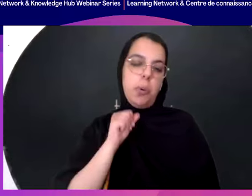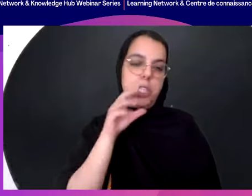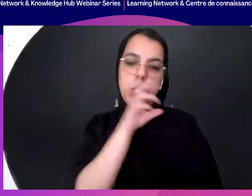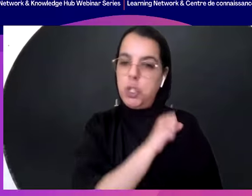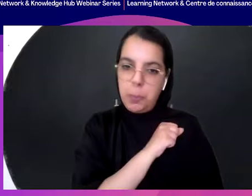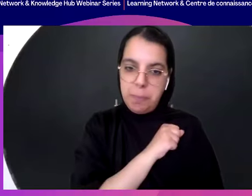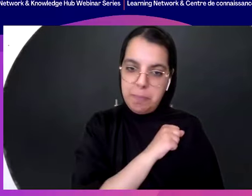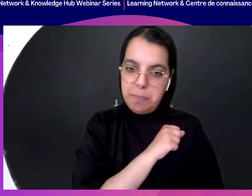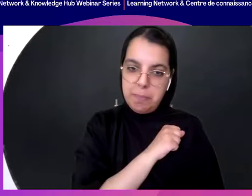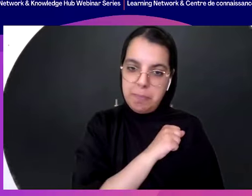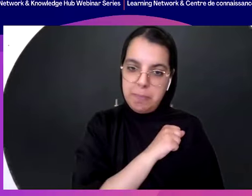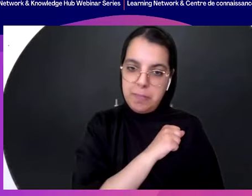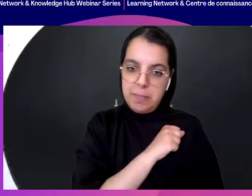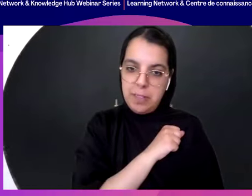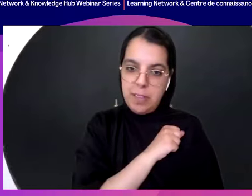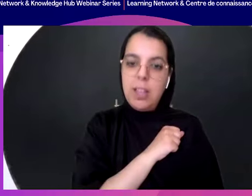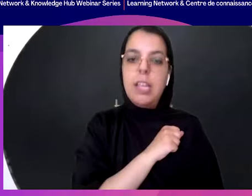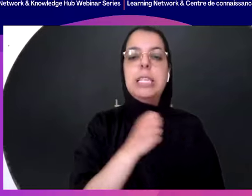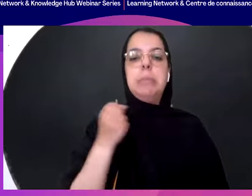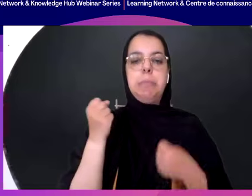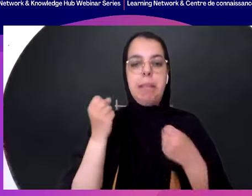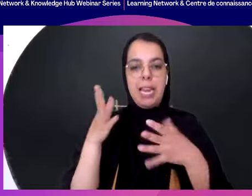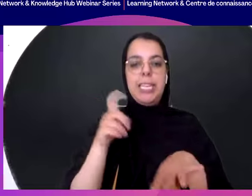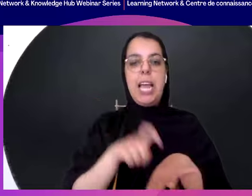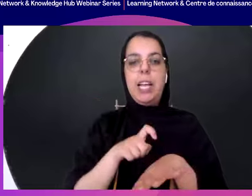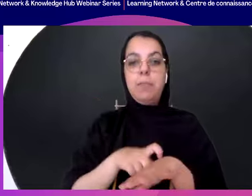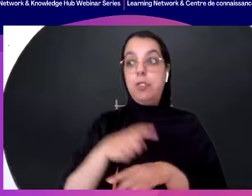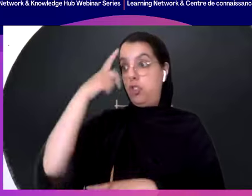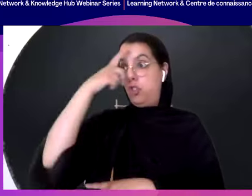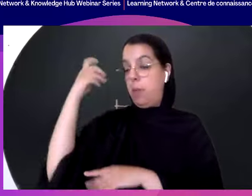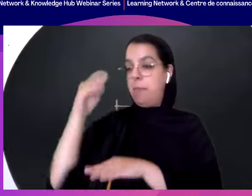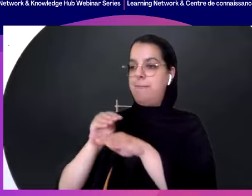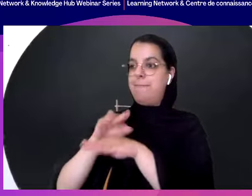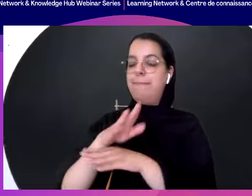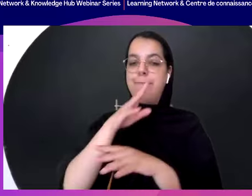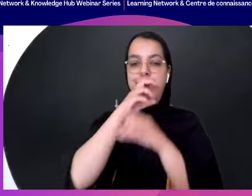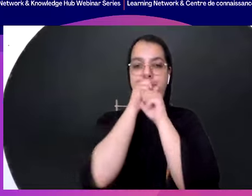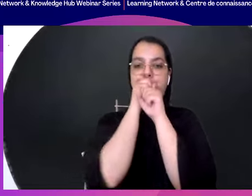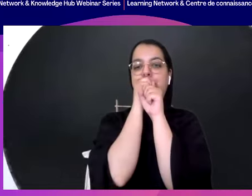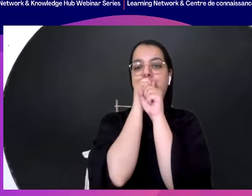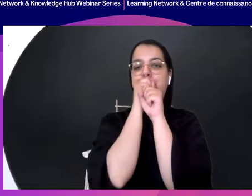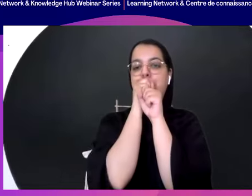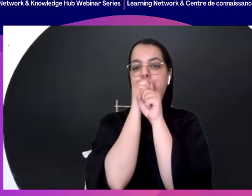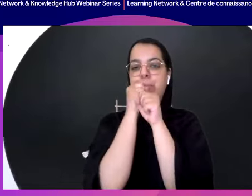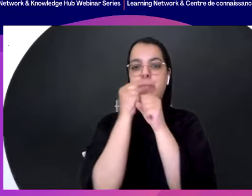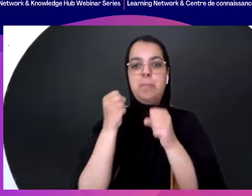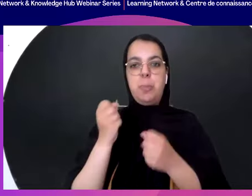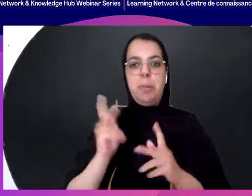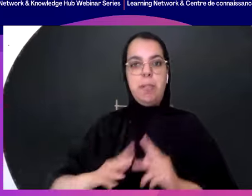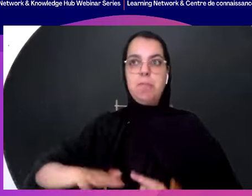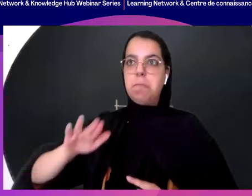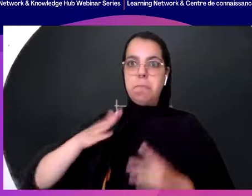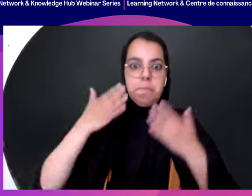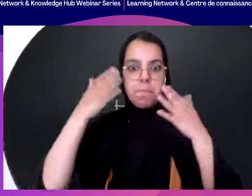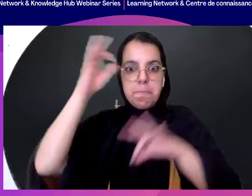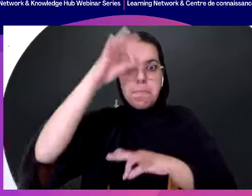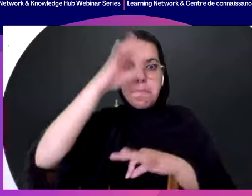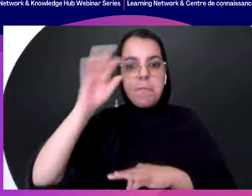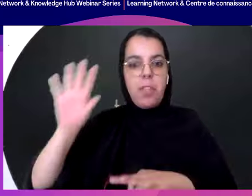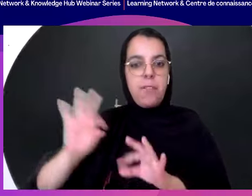to collective and family silence a lot of the times. And so I think, and part of our reasoning